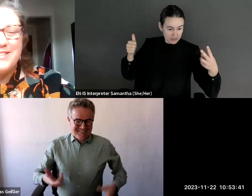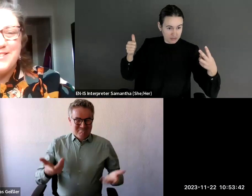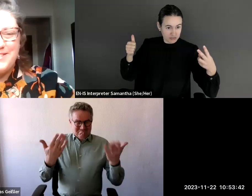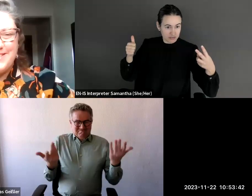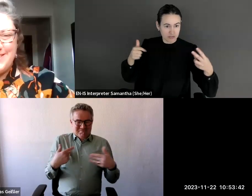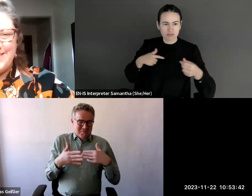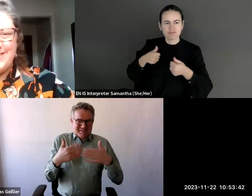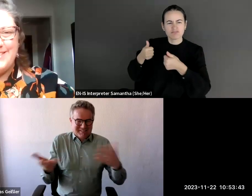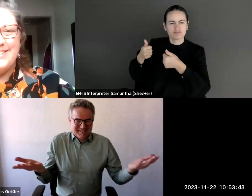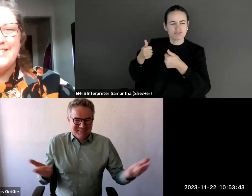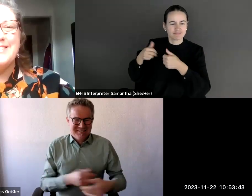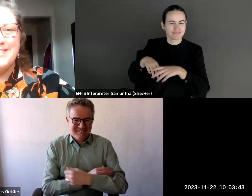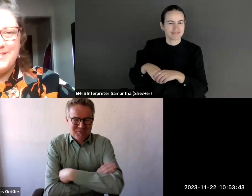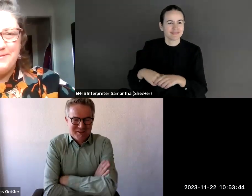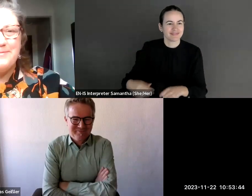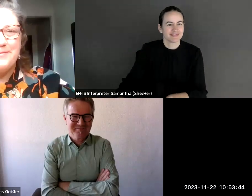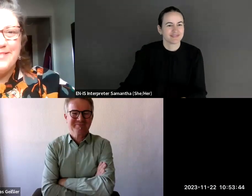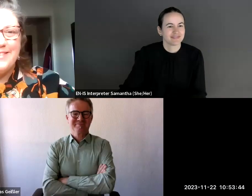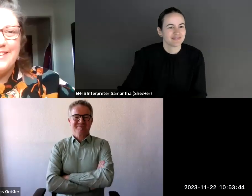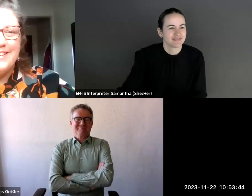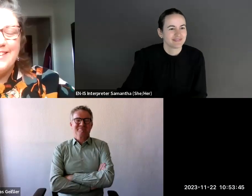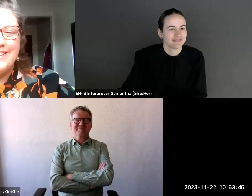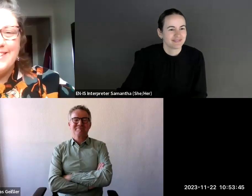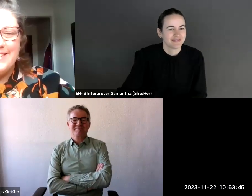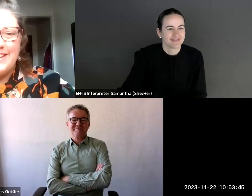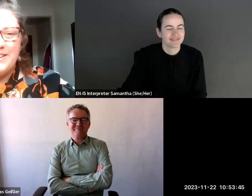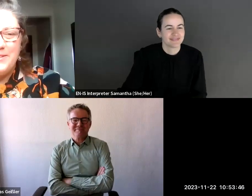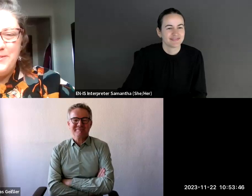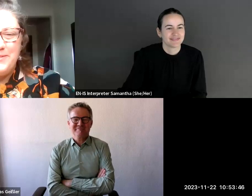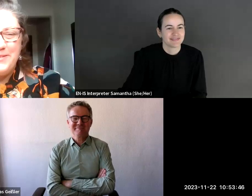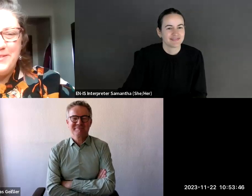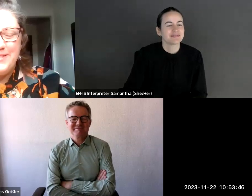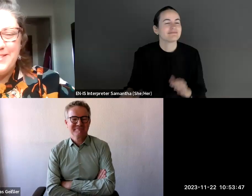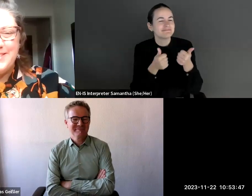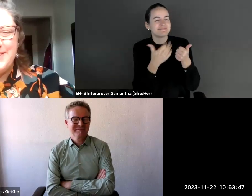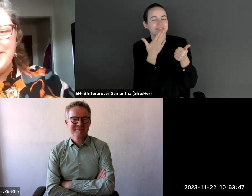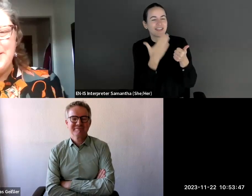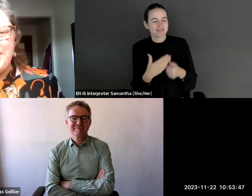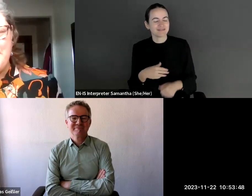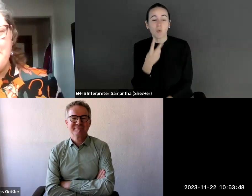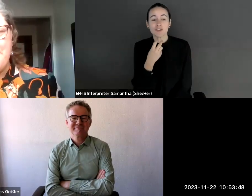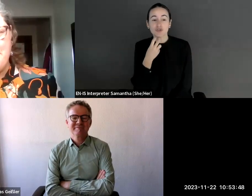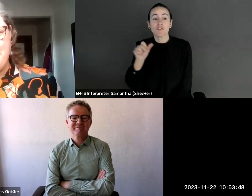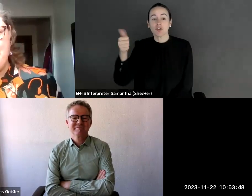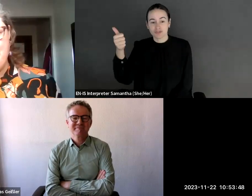much, It's fine. It doesn't Krister. matter to me. Doesn't matter to me. I'm happy either way. Thank you.